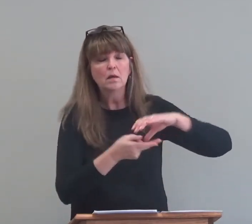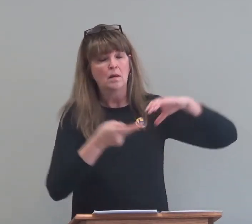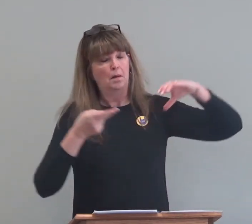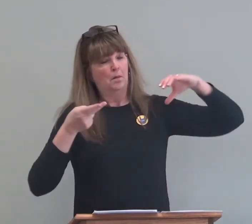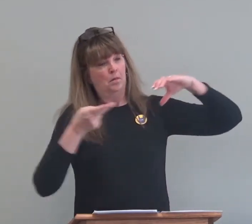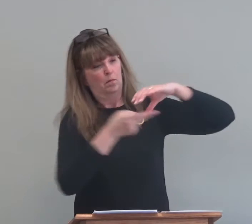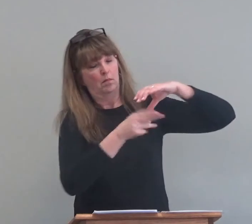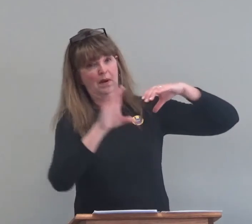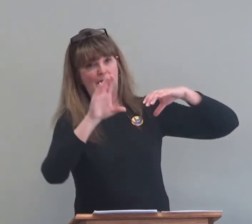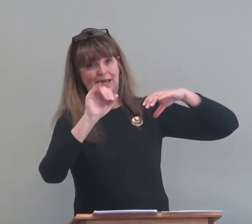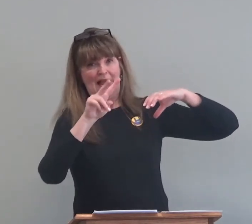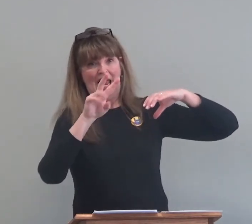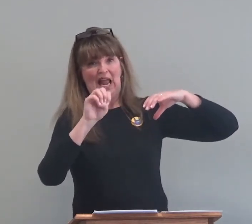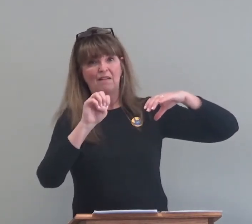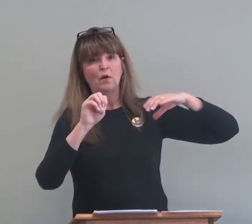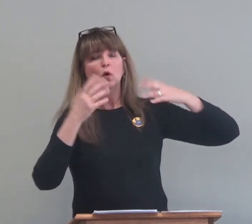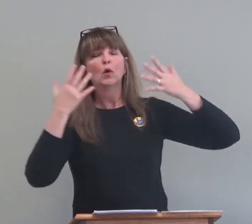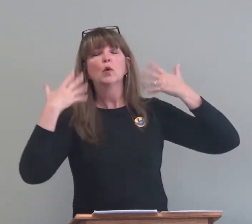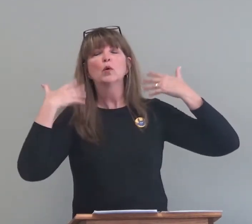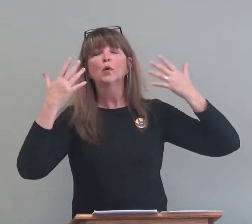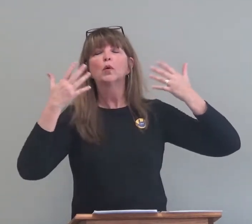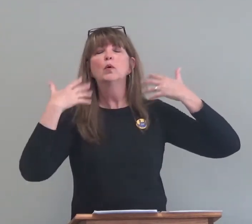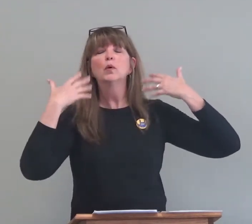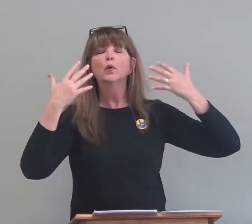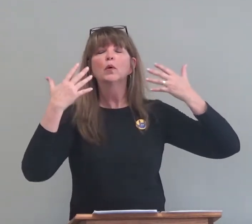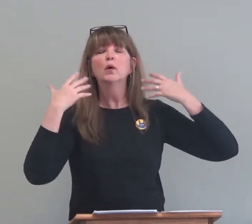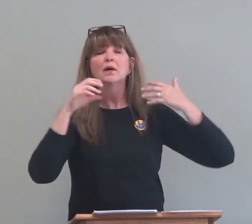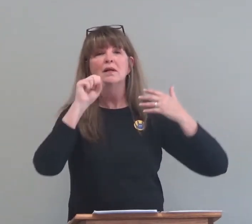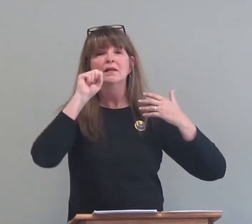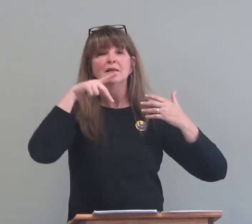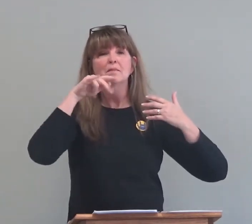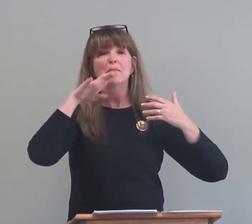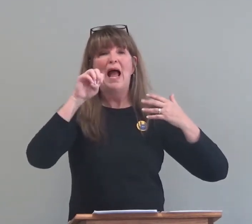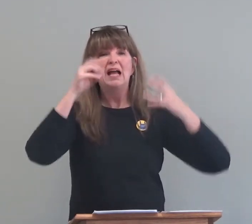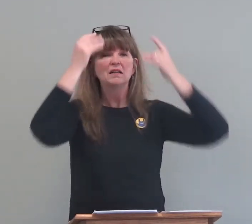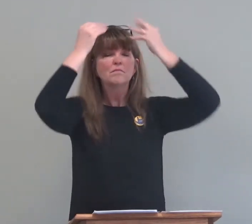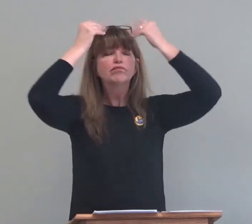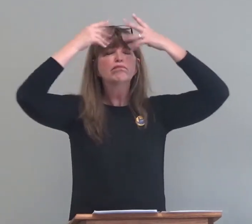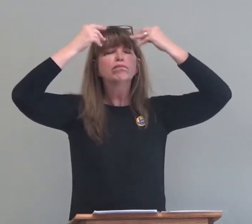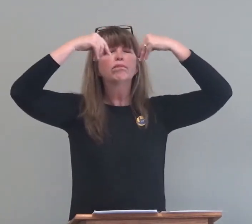When he was entombed, the cave was cool enough.